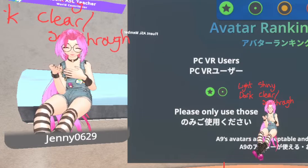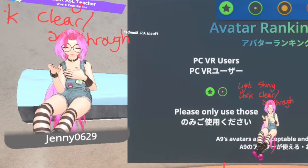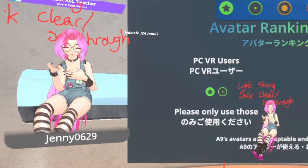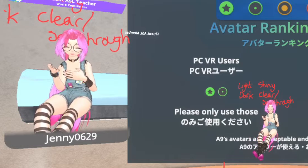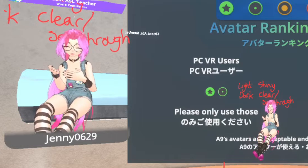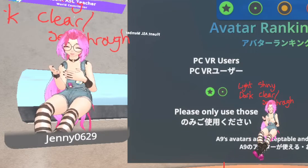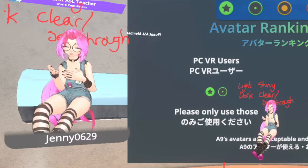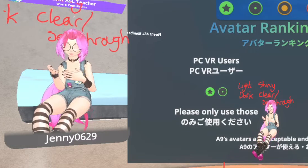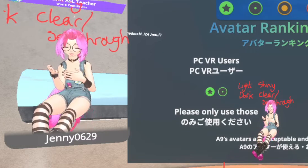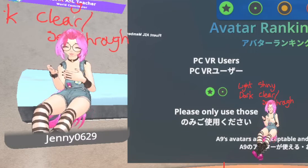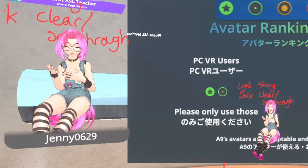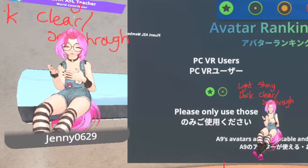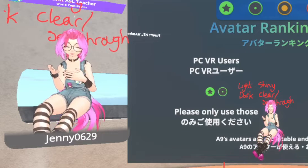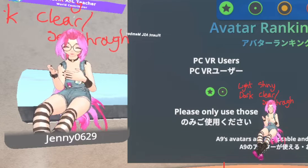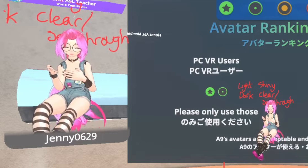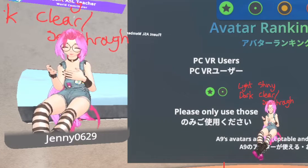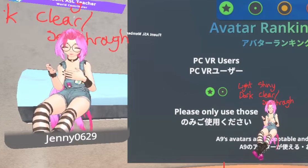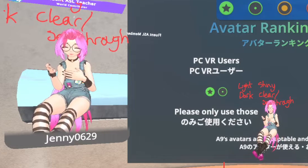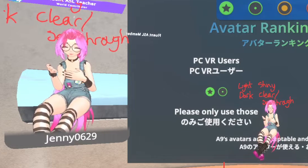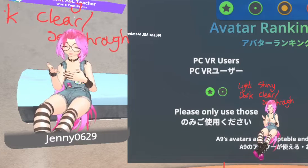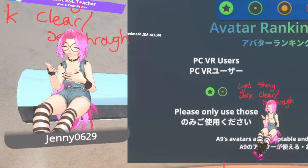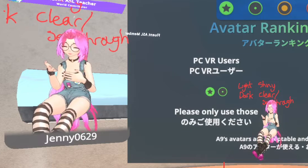See through, like that.